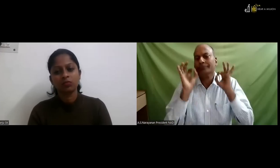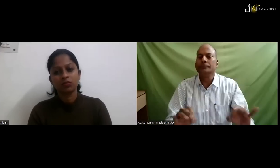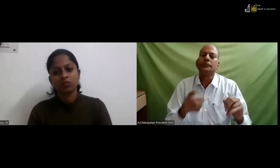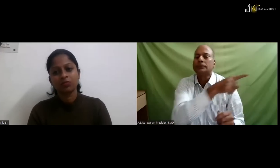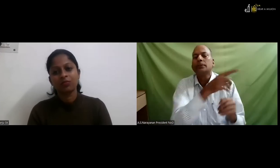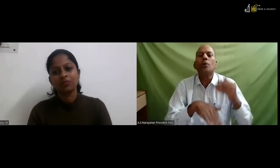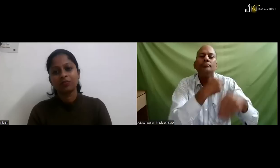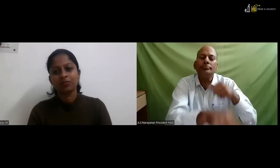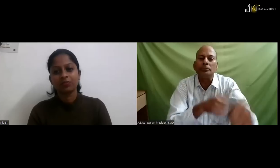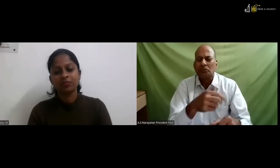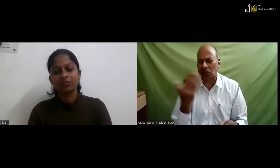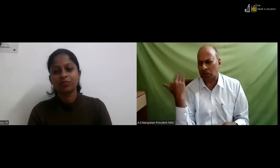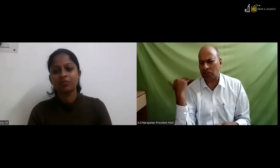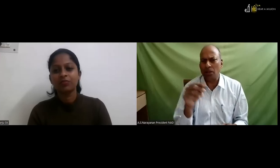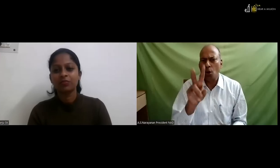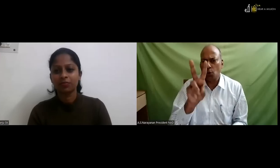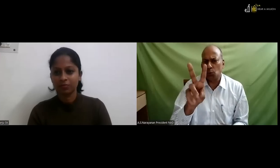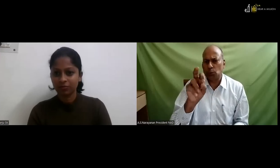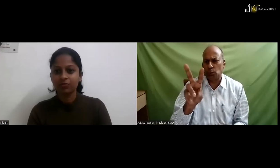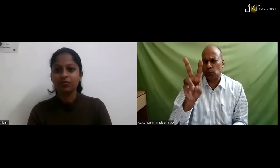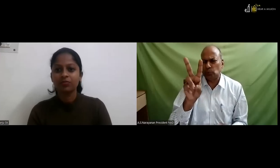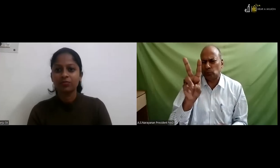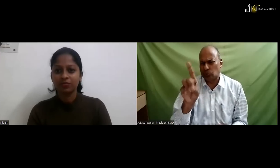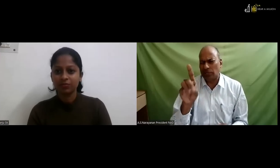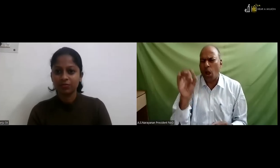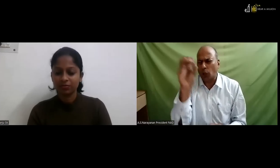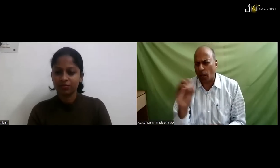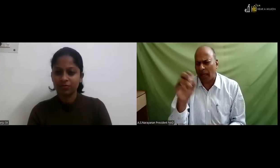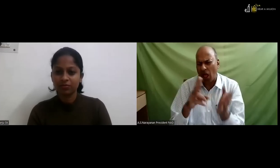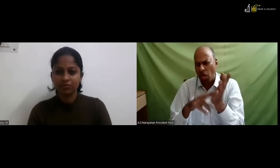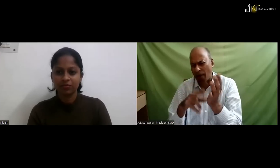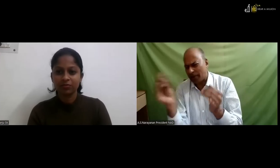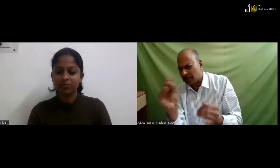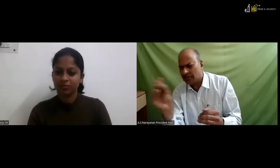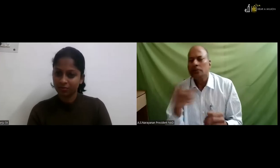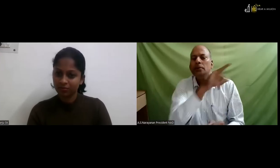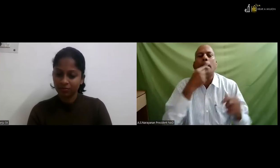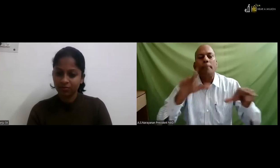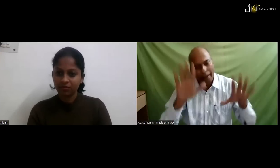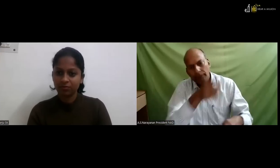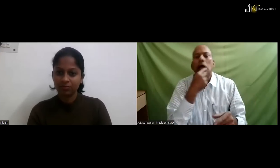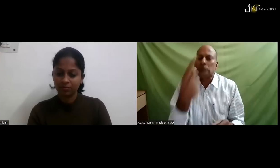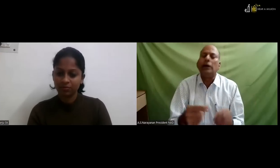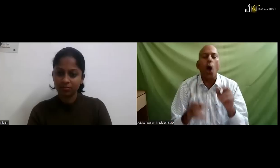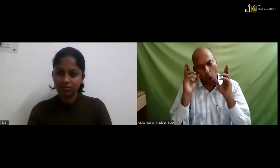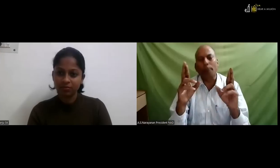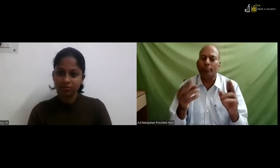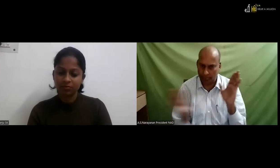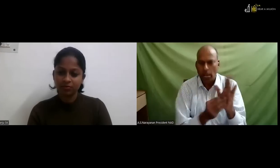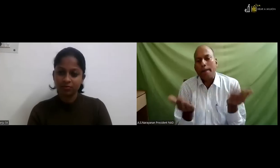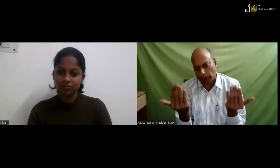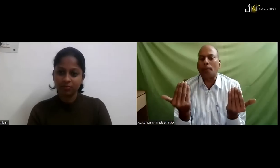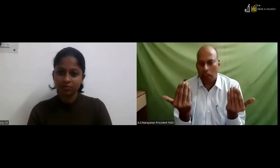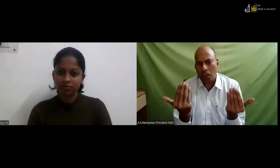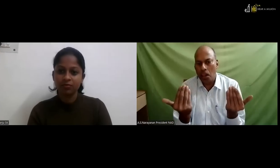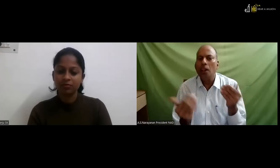languages and we are fully functional with it. So we just briefed them about it, and then they just